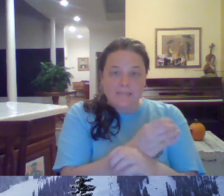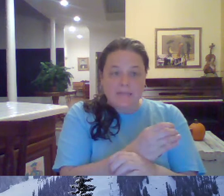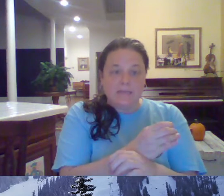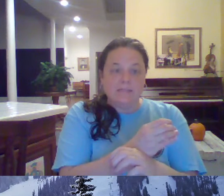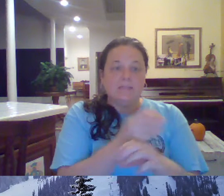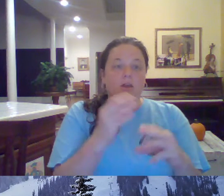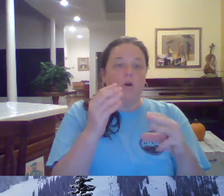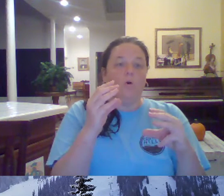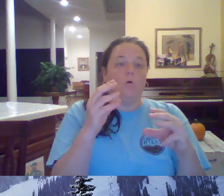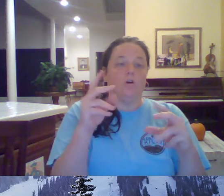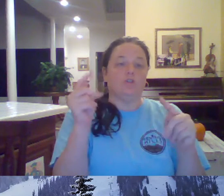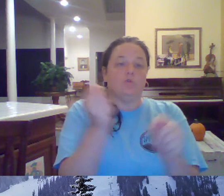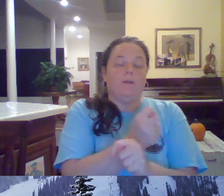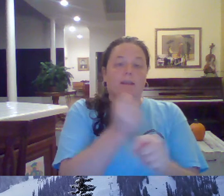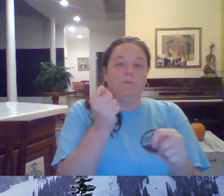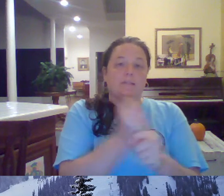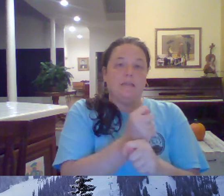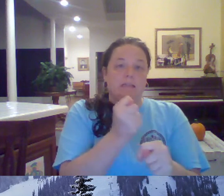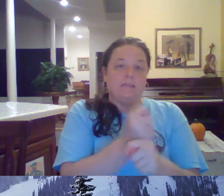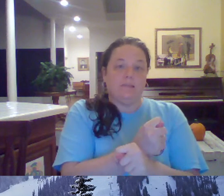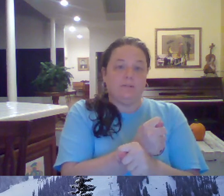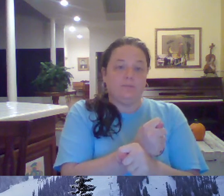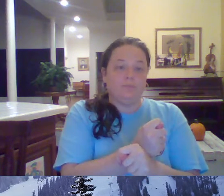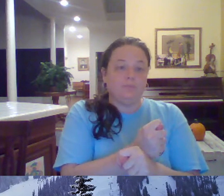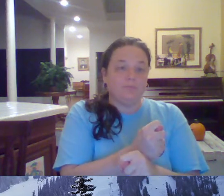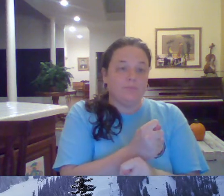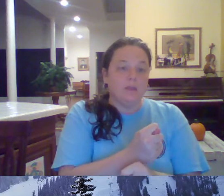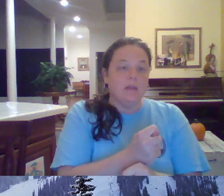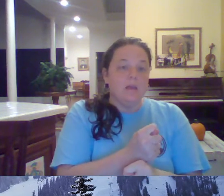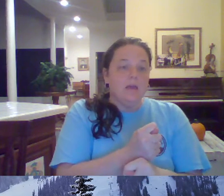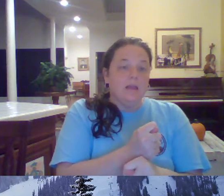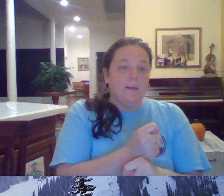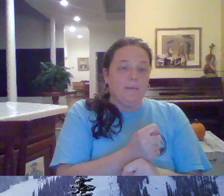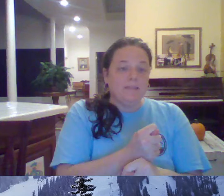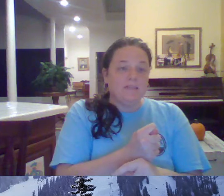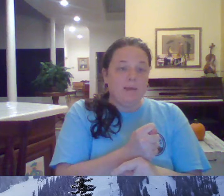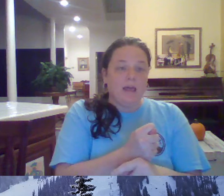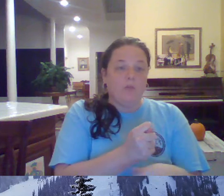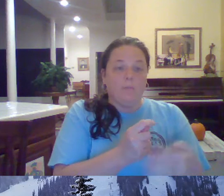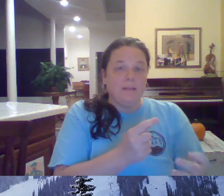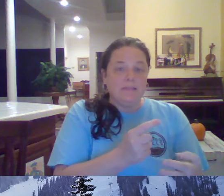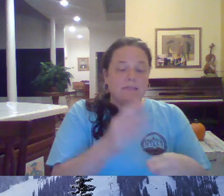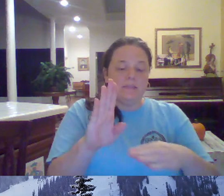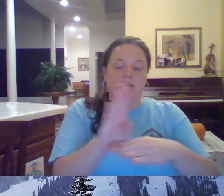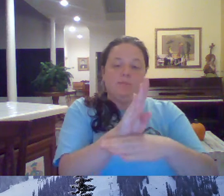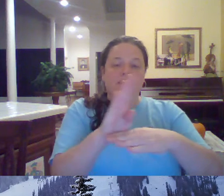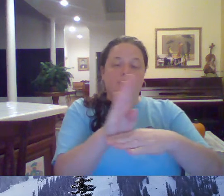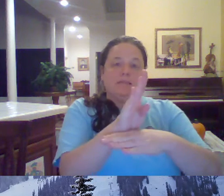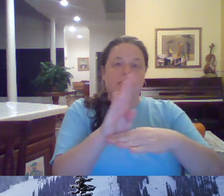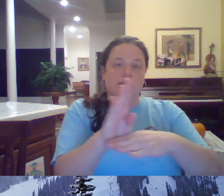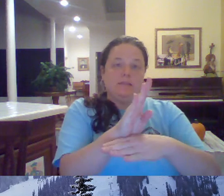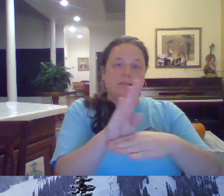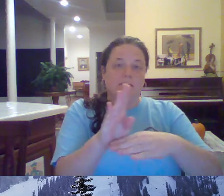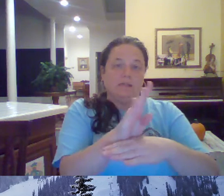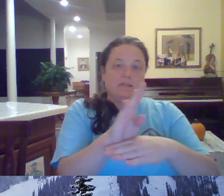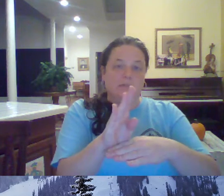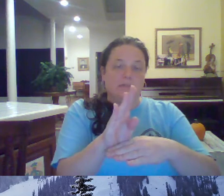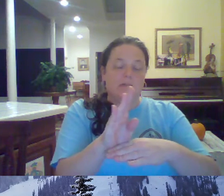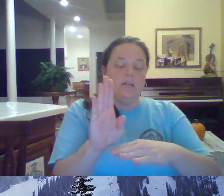Calculus with C's or Trig with T's. Now, business math or business, this means